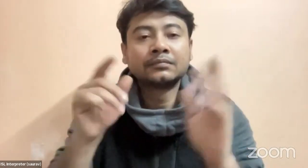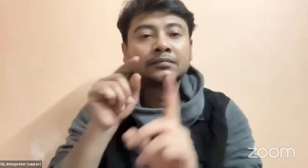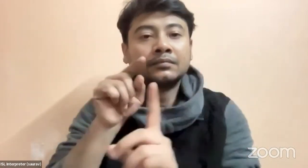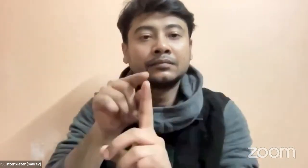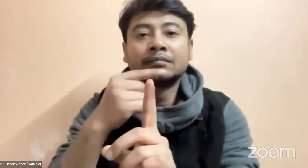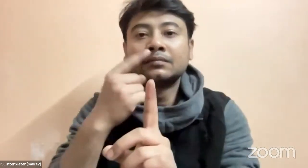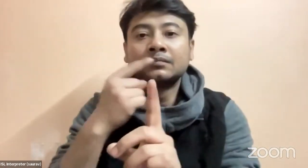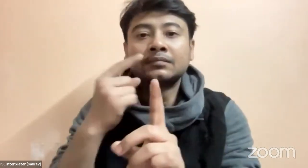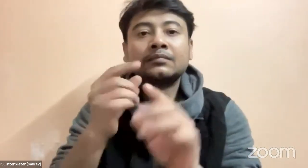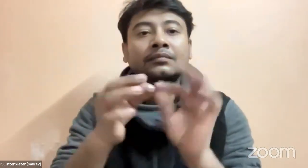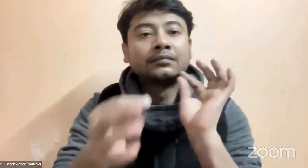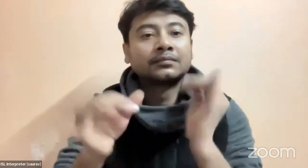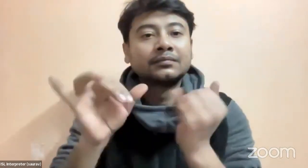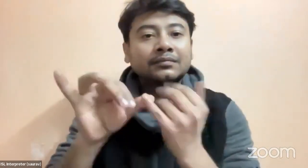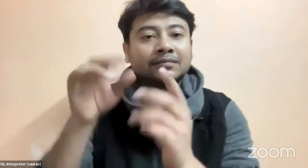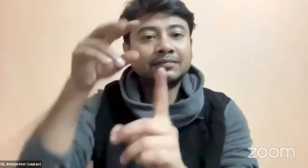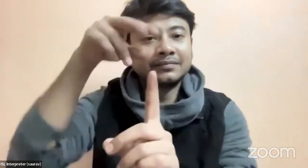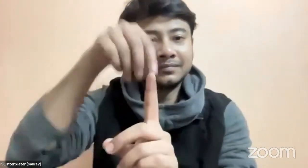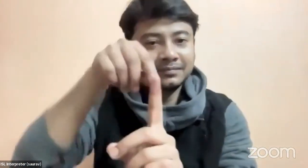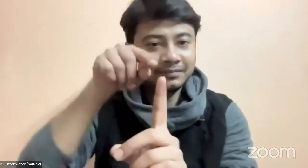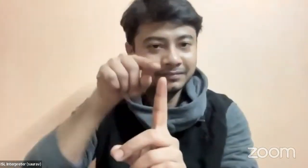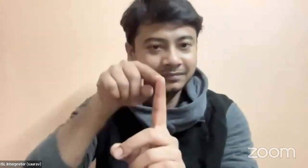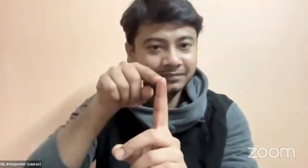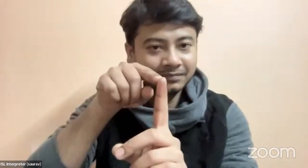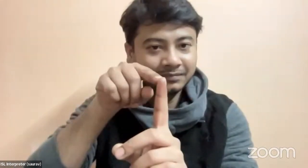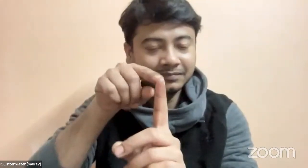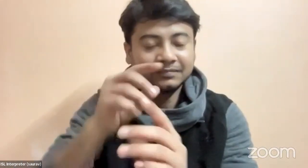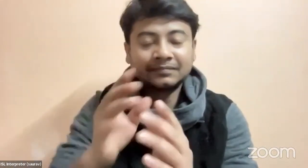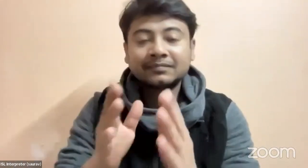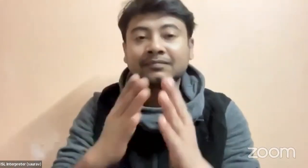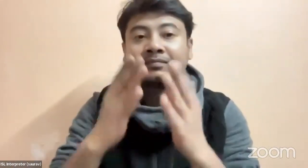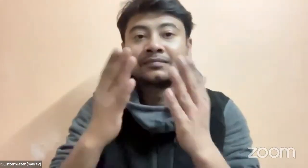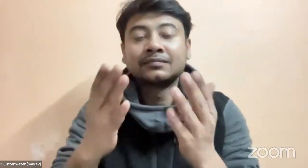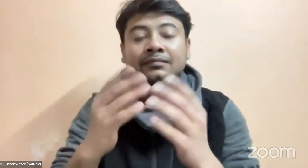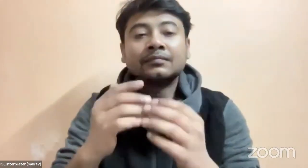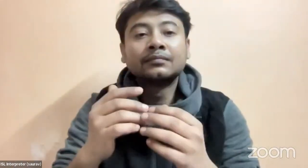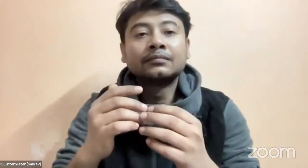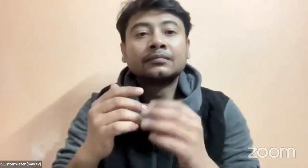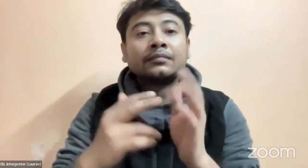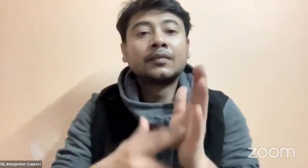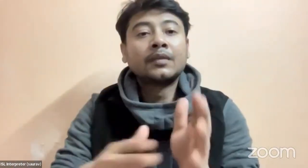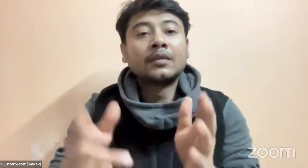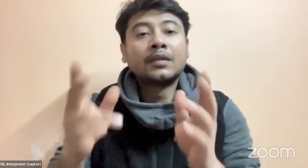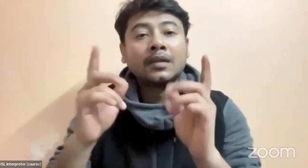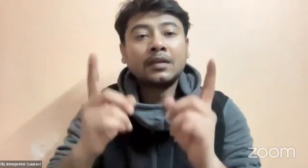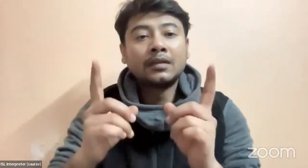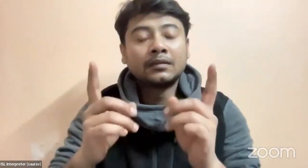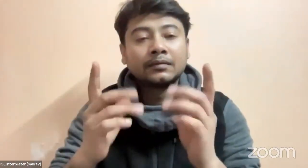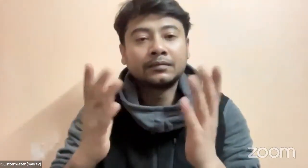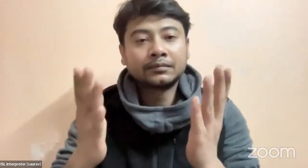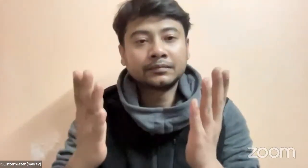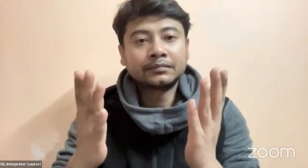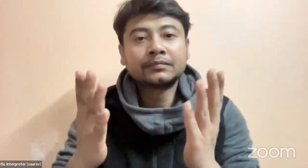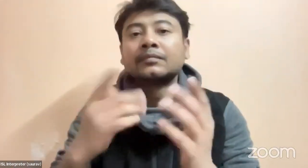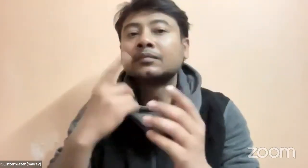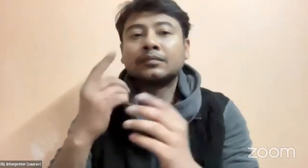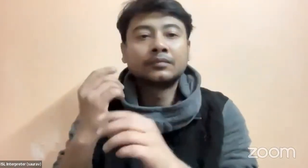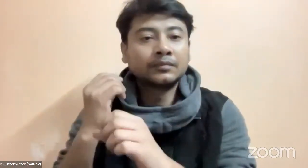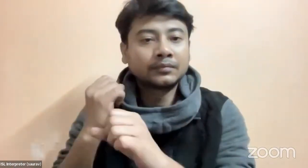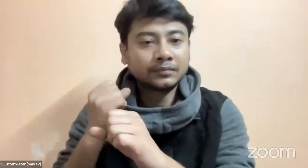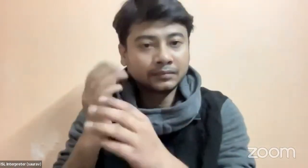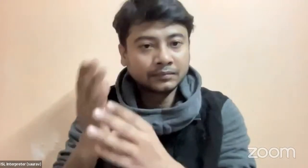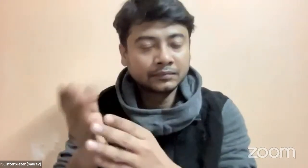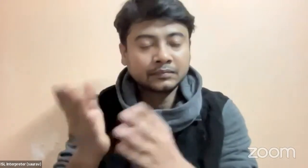to Sri Nityananda Prabhu, who is Balaram, to Sri Advaita Acharya, who is Mahavishnu and